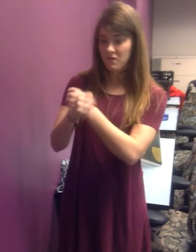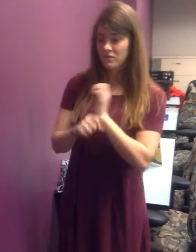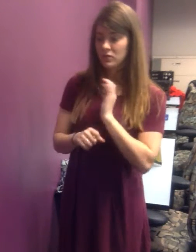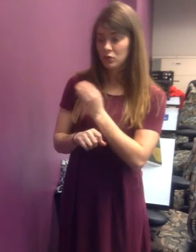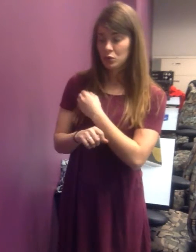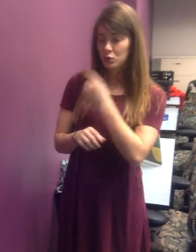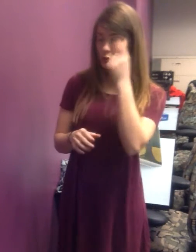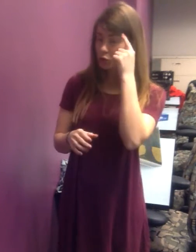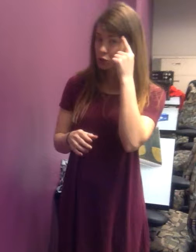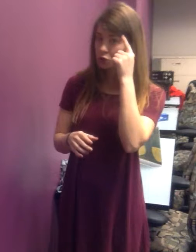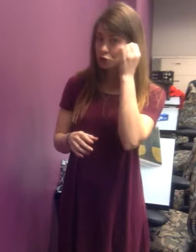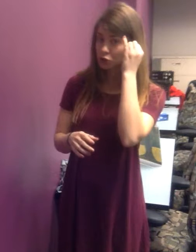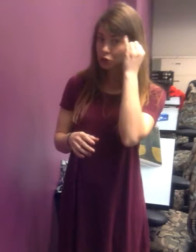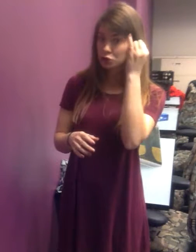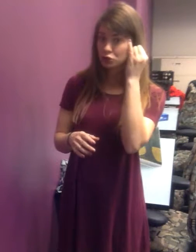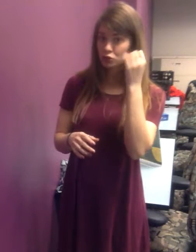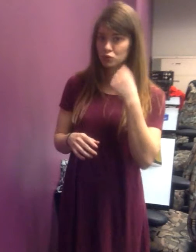issue. We do now. And I do think it's a new day for that reason.